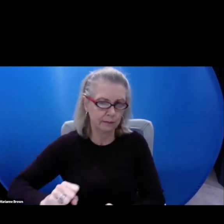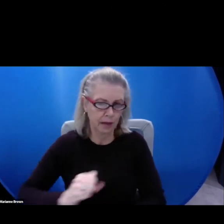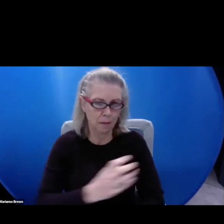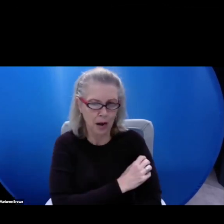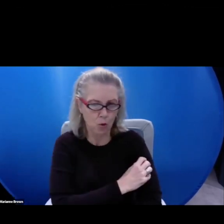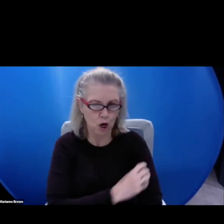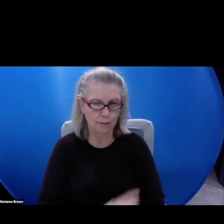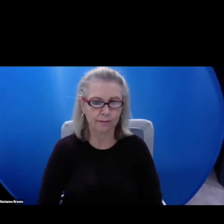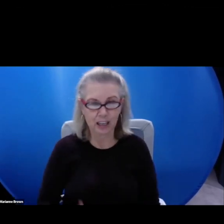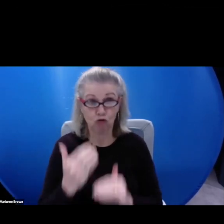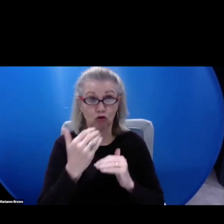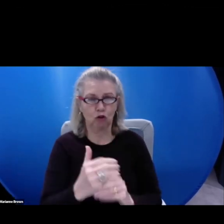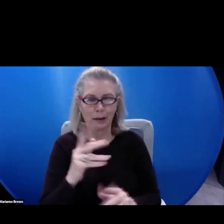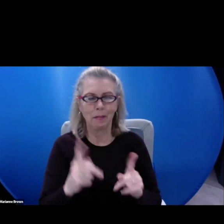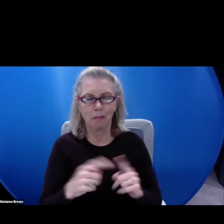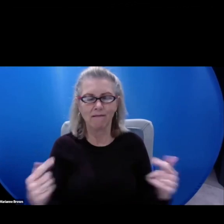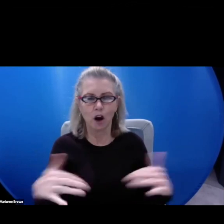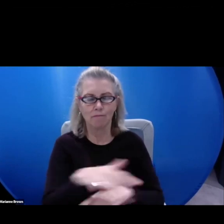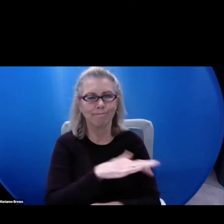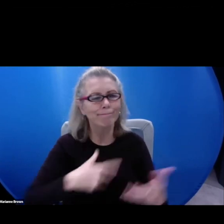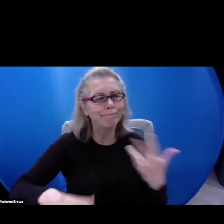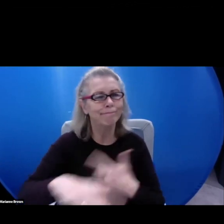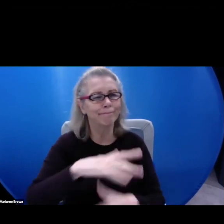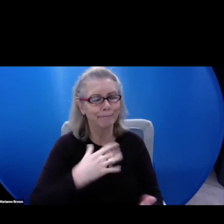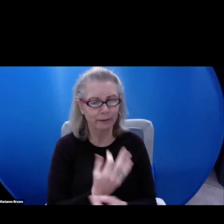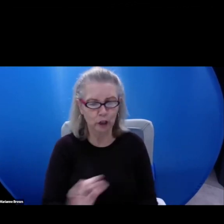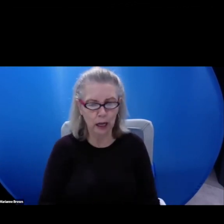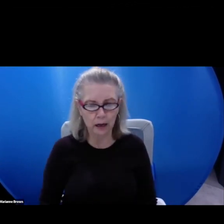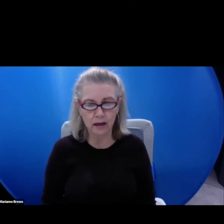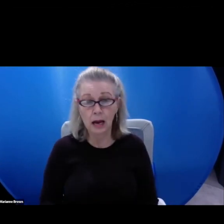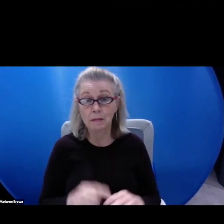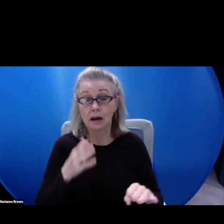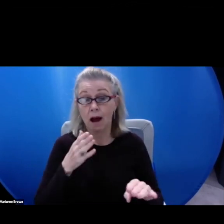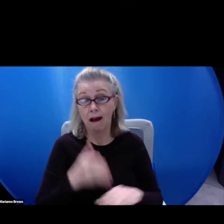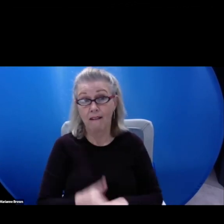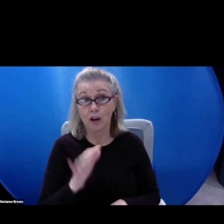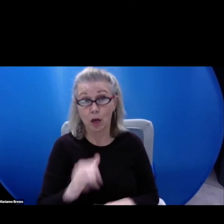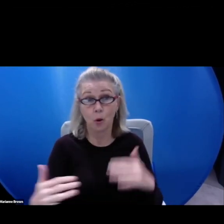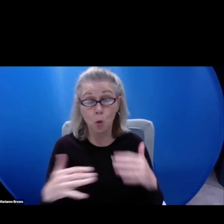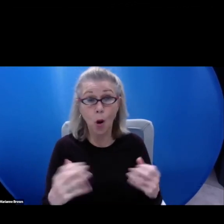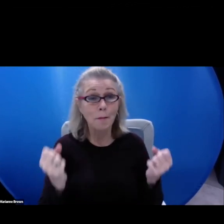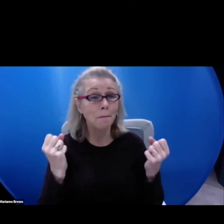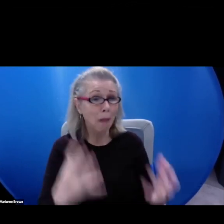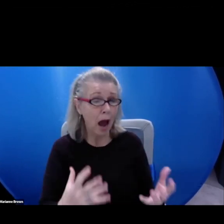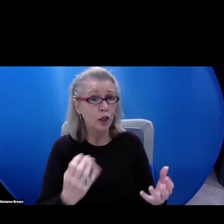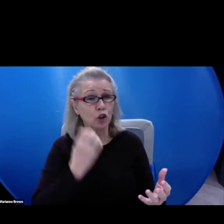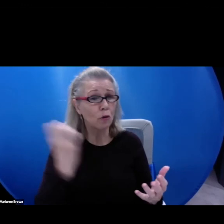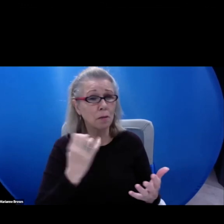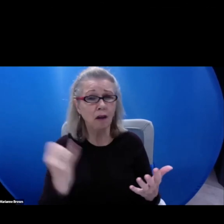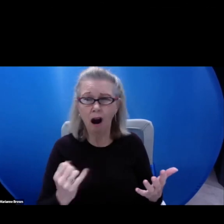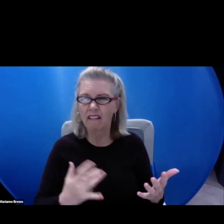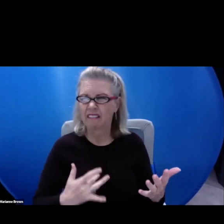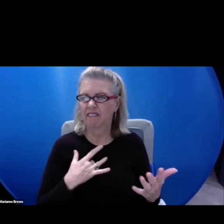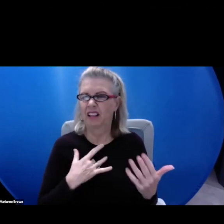Then, as a result of the Second World War, many European artists and intellectuals fled to New